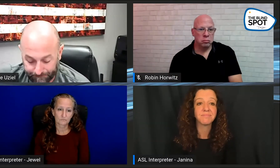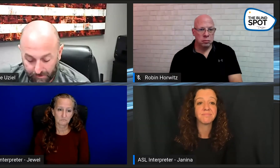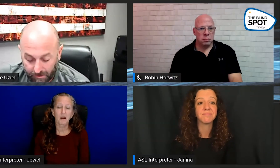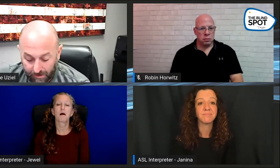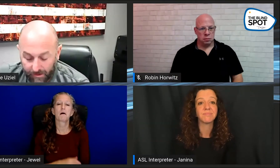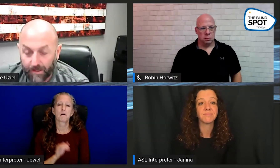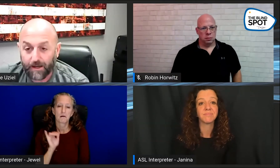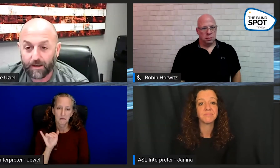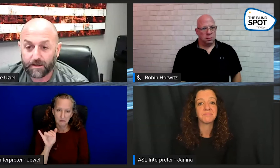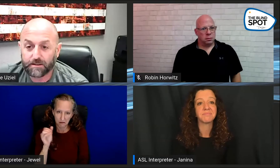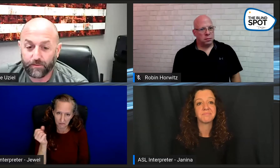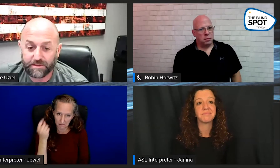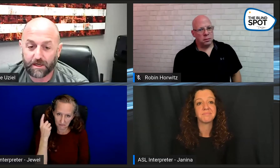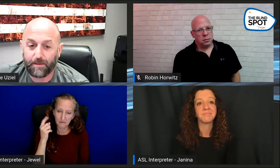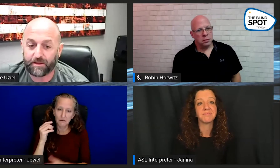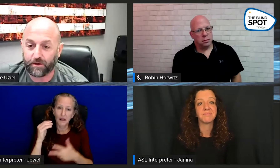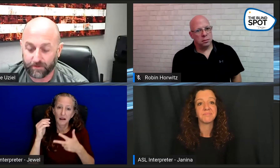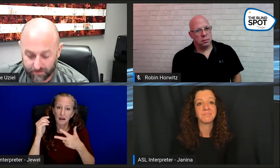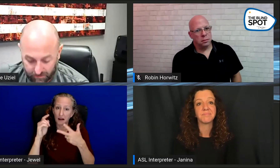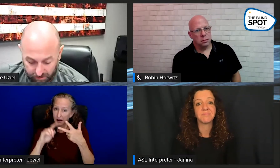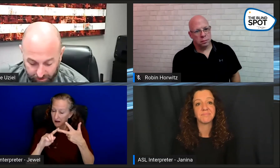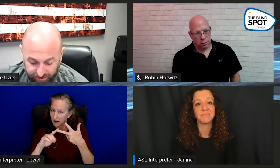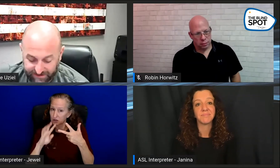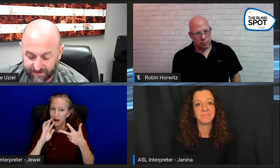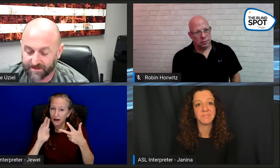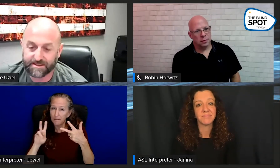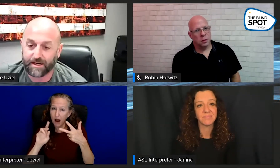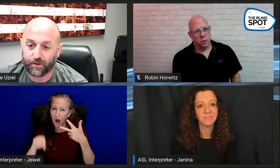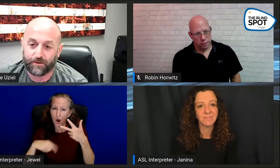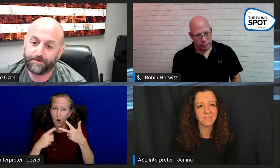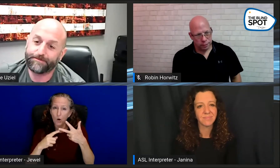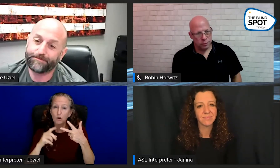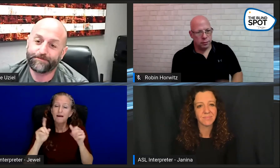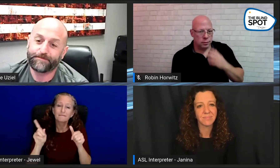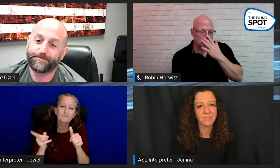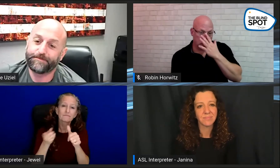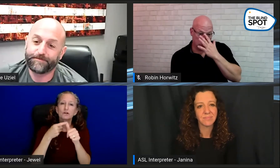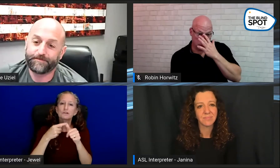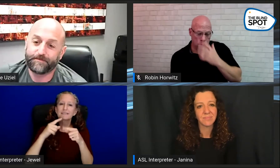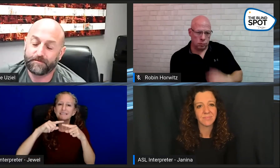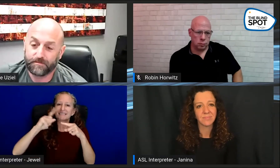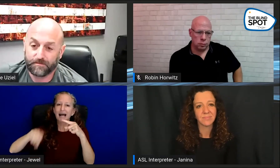Got it. Can we talk about the Erst Cycle?